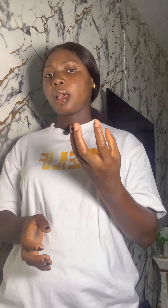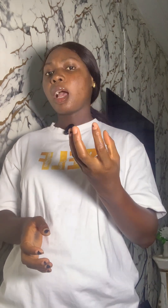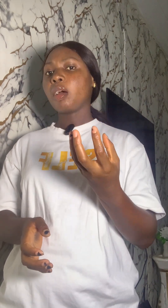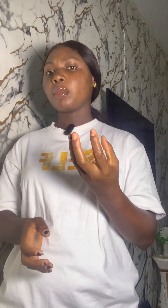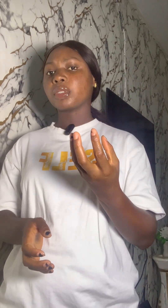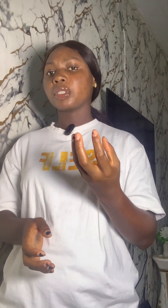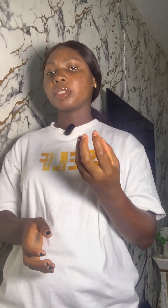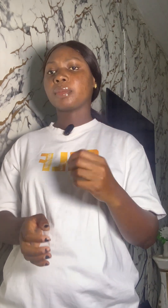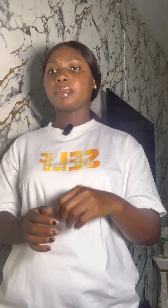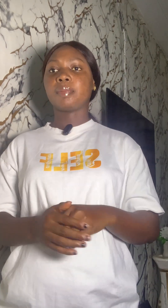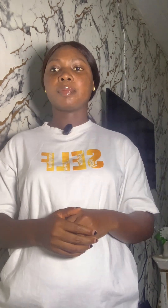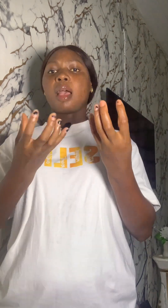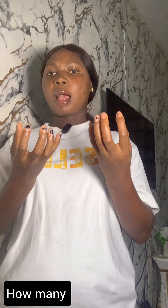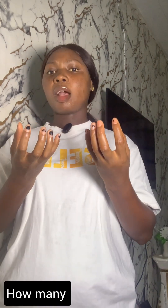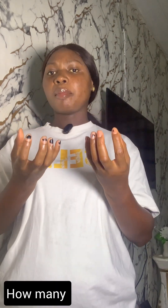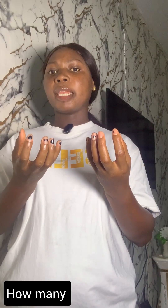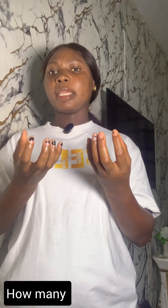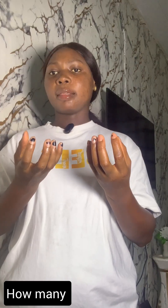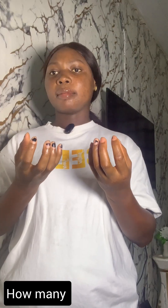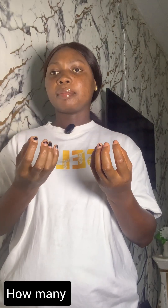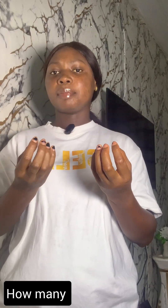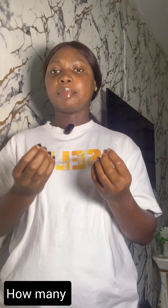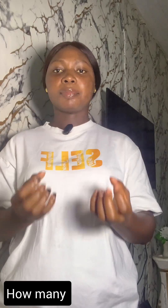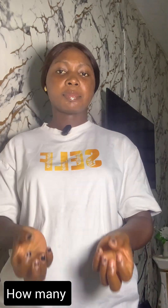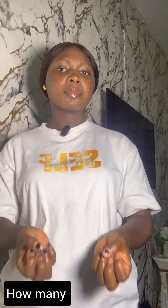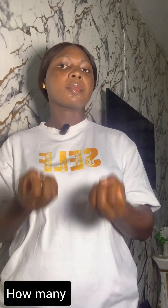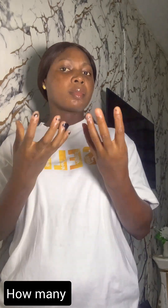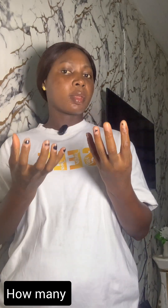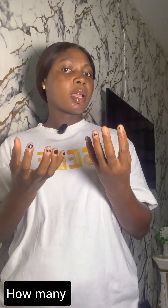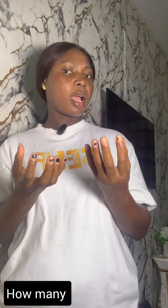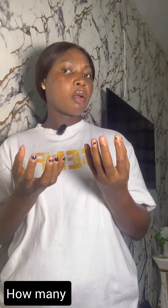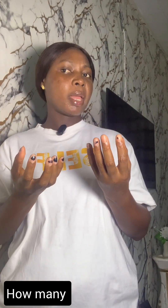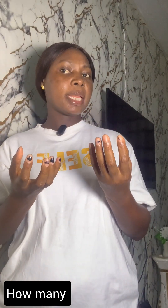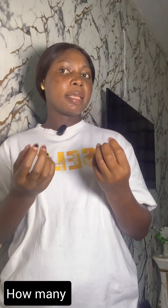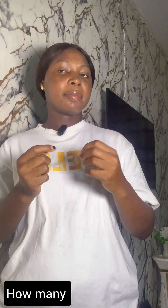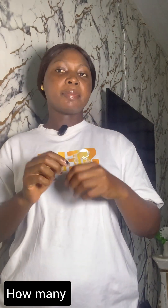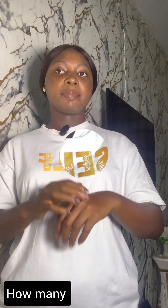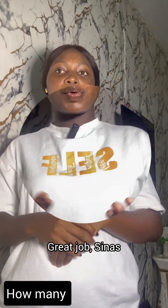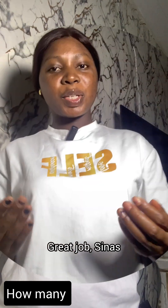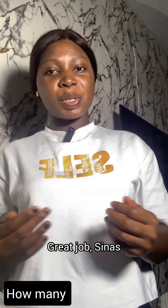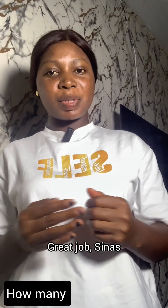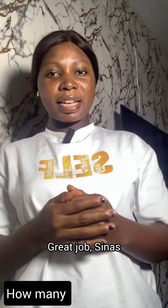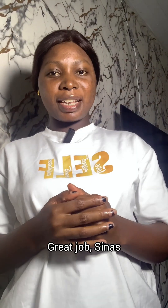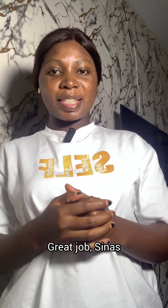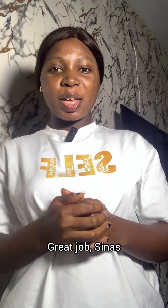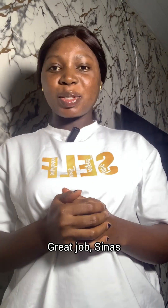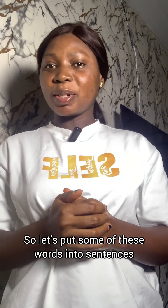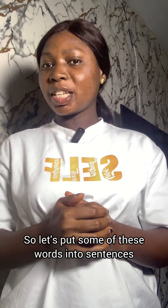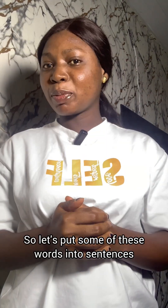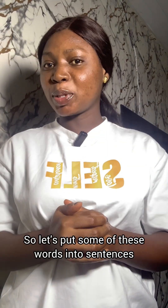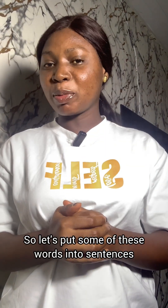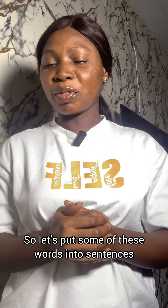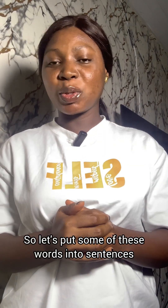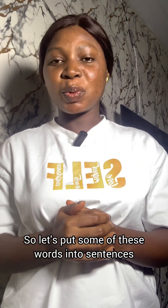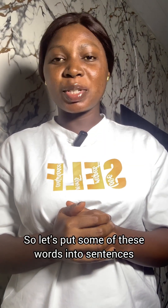how much. How many, how many. Great job, signers. So let's put some of these words